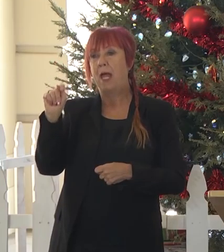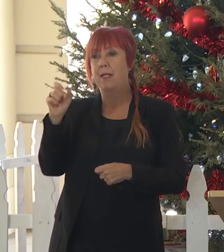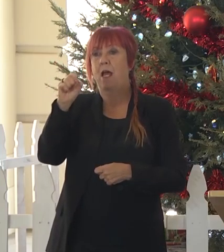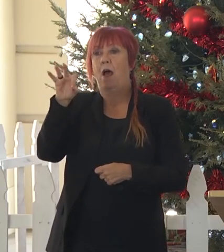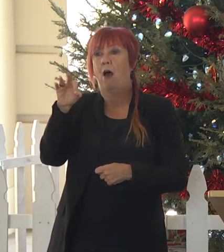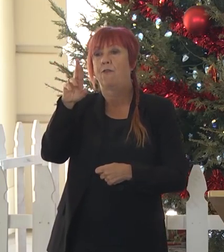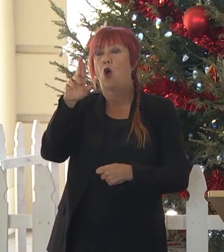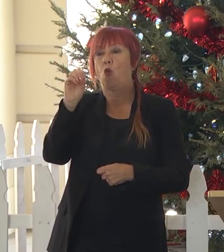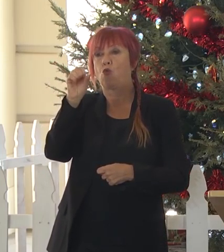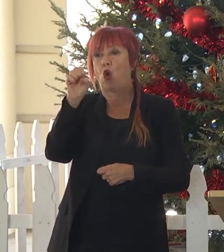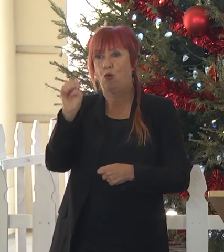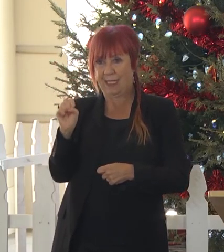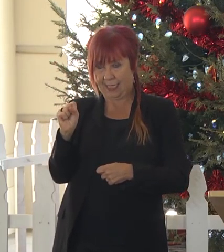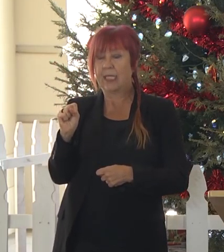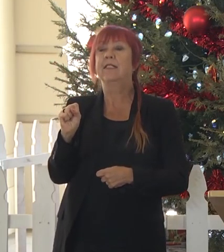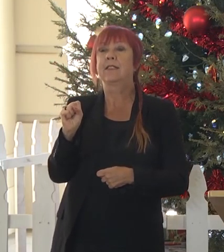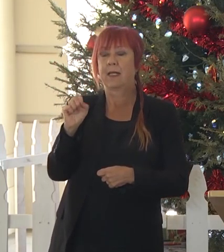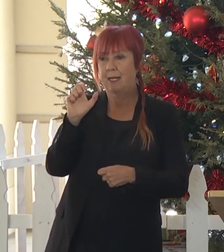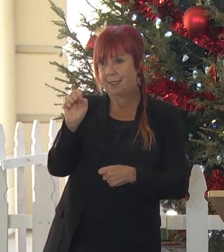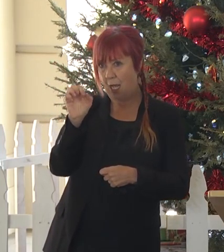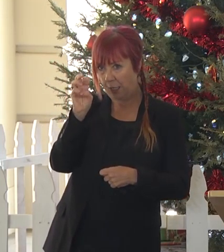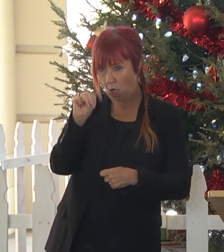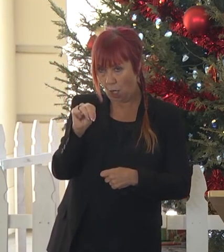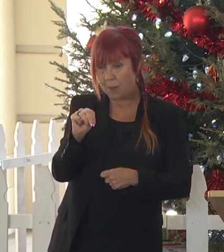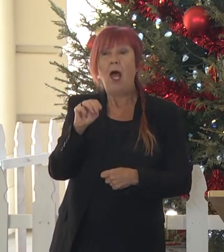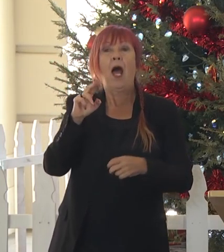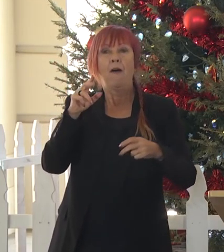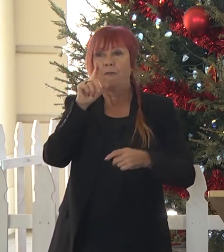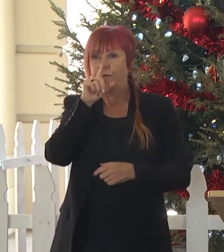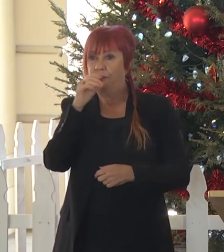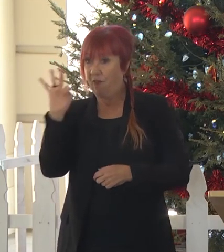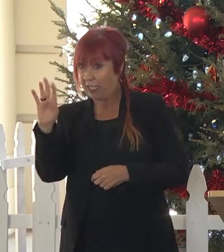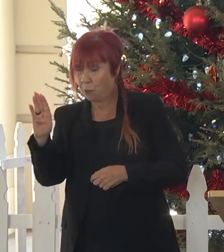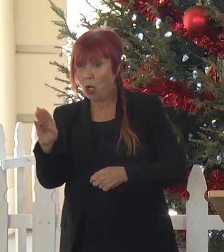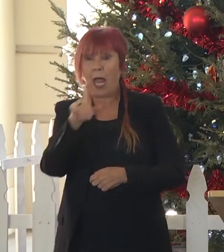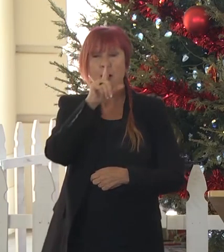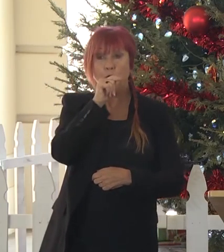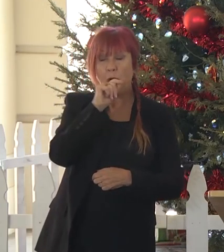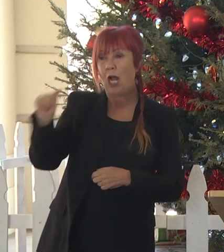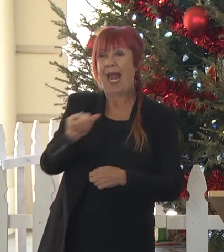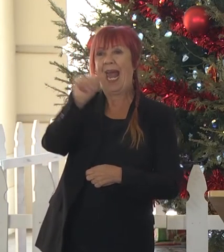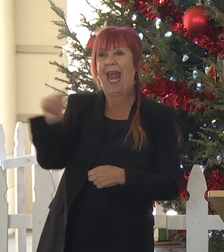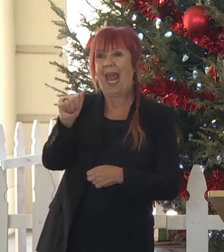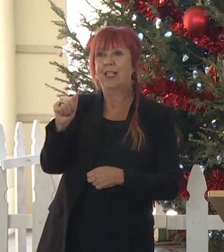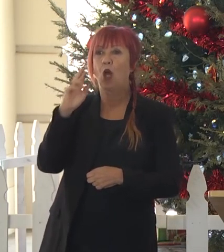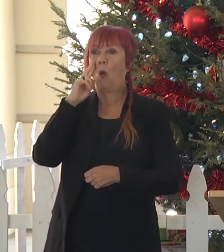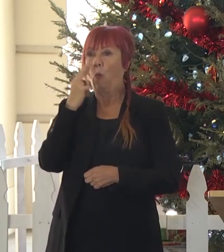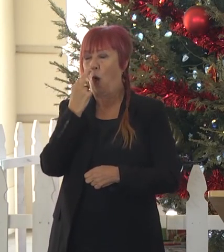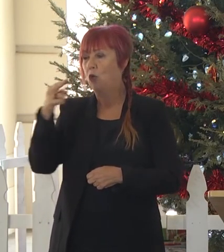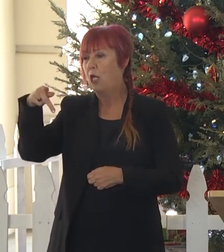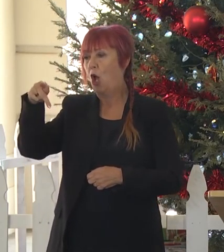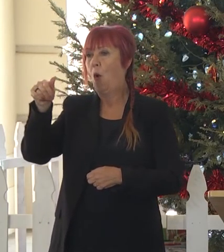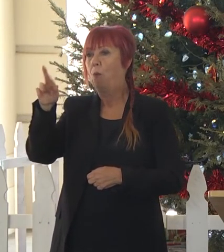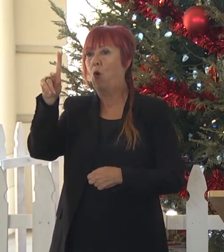on Facebook and Twitter at Rose Parade. The Rose Bowl Stadium is